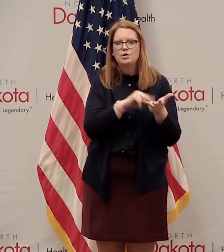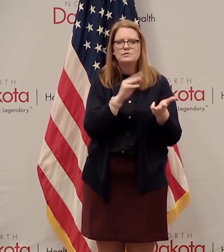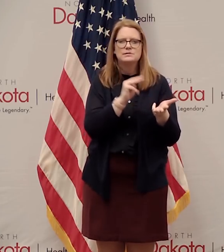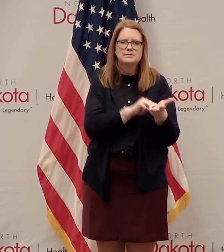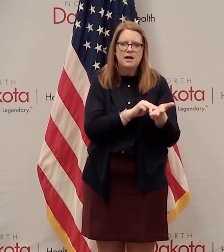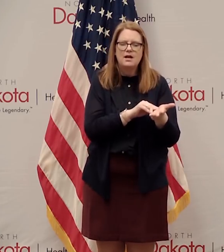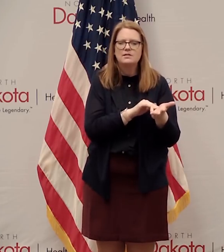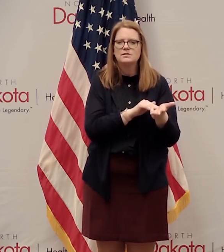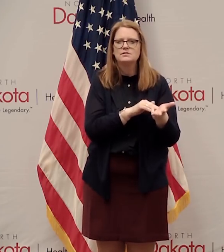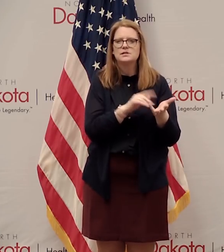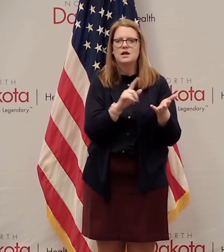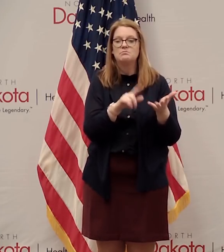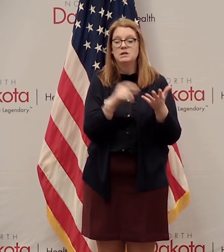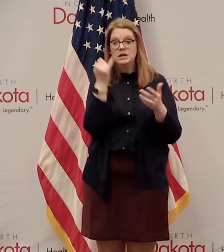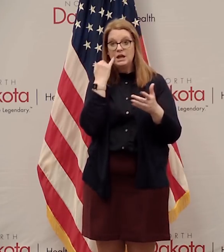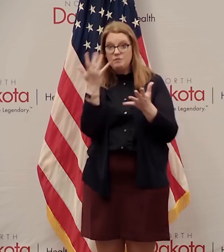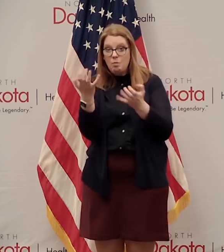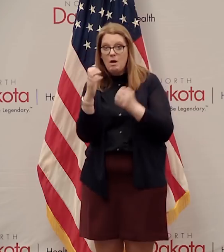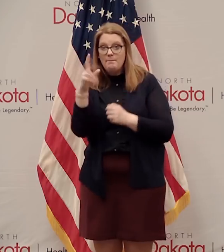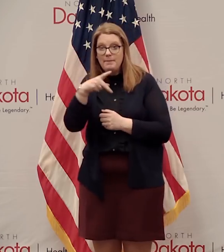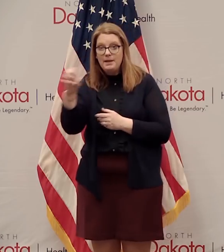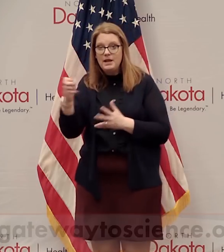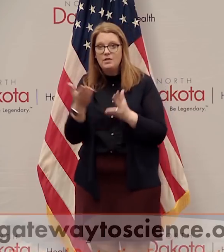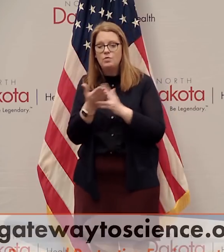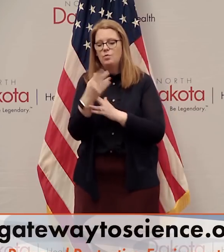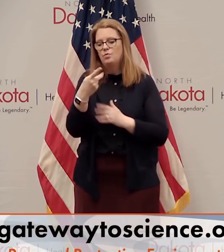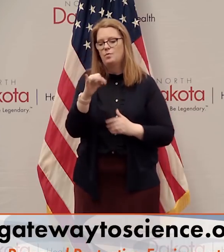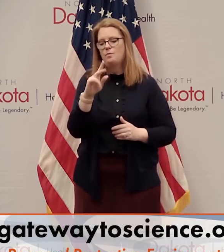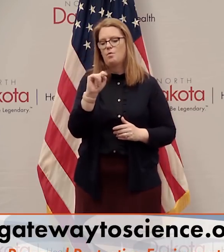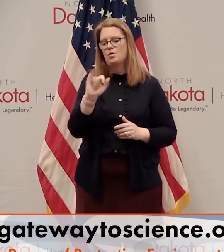can submit requests for PPE through the portal